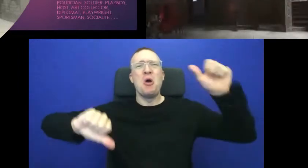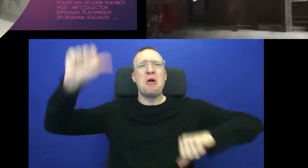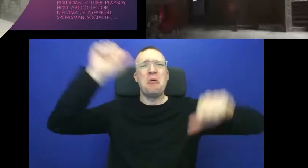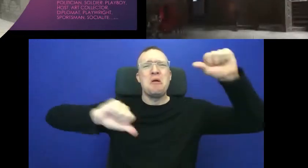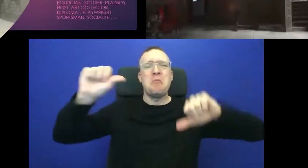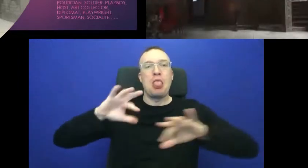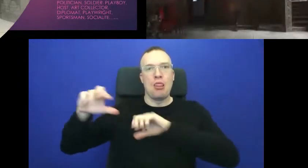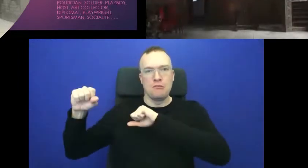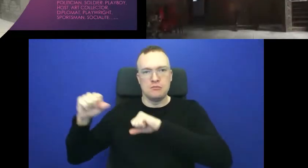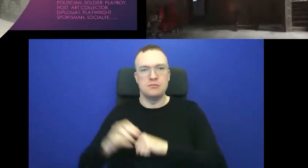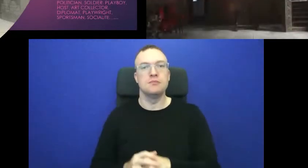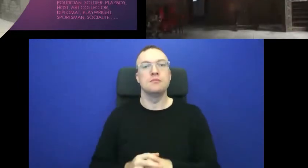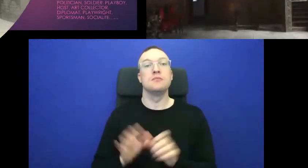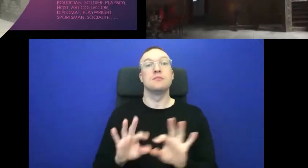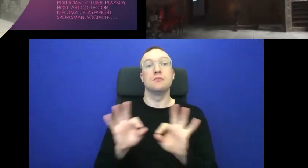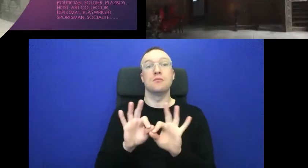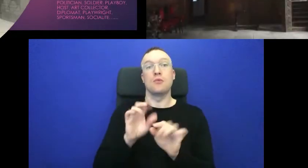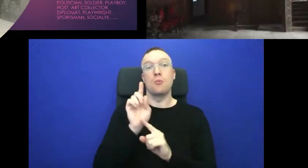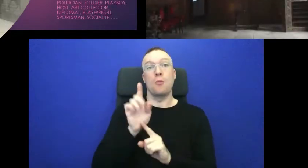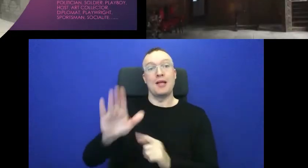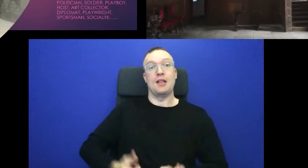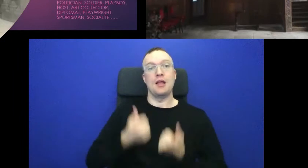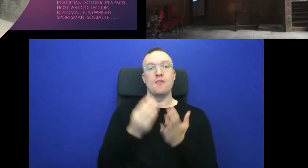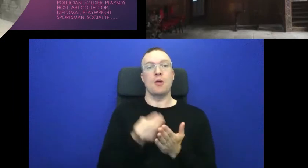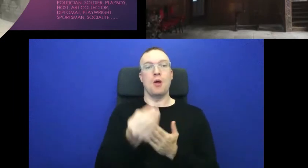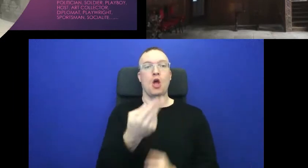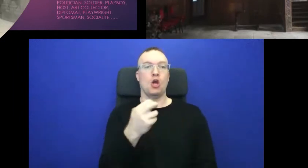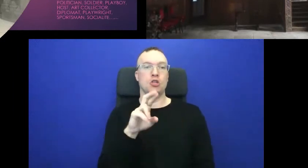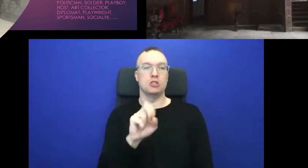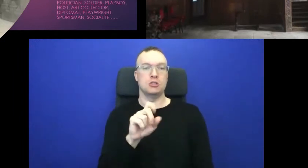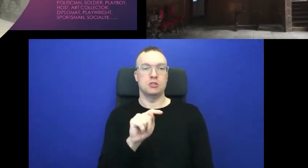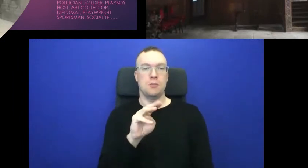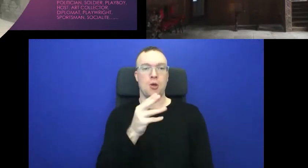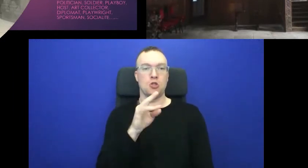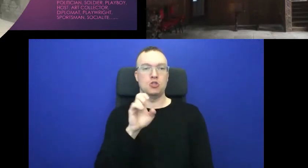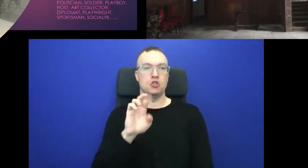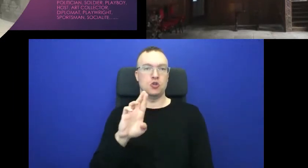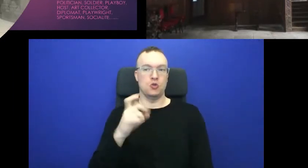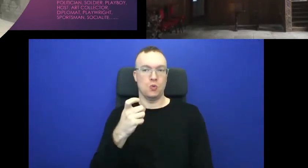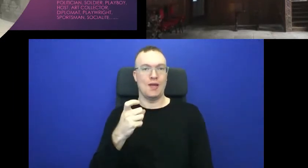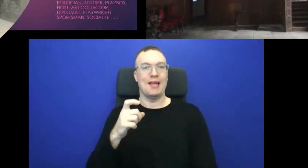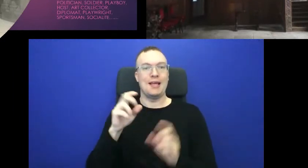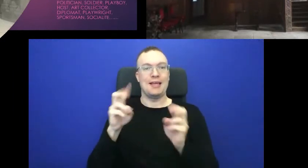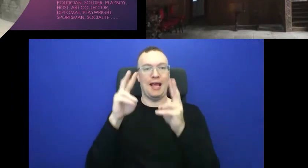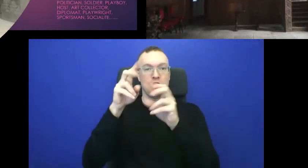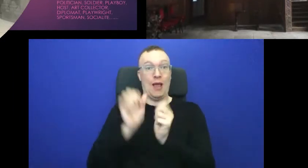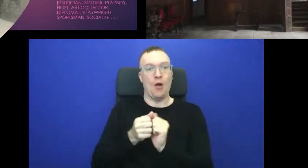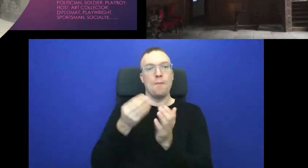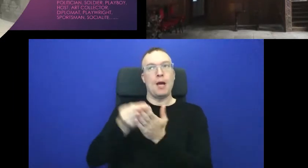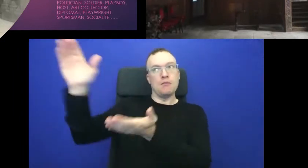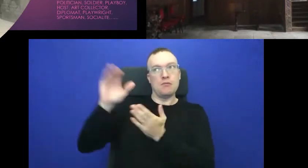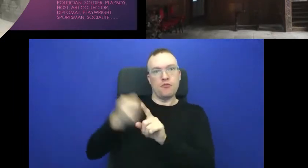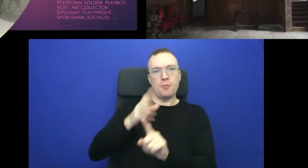in his life is his purchase of Hurstmonceux Castle with money that he inherited from his father. He